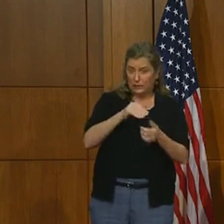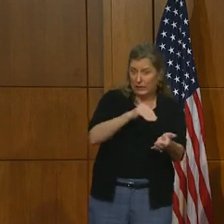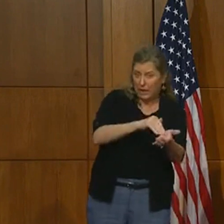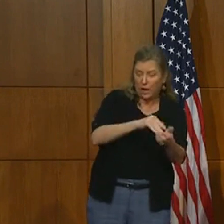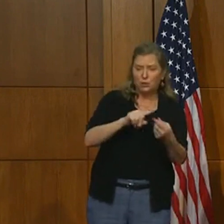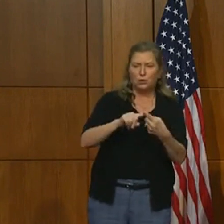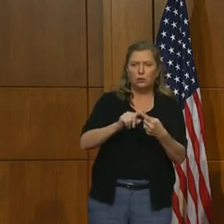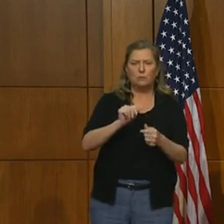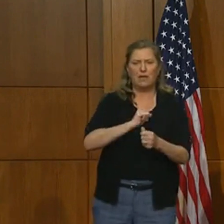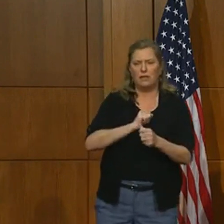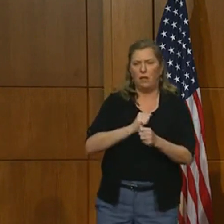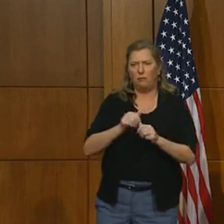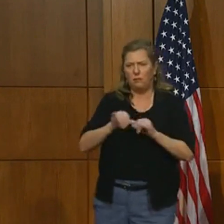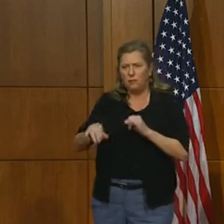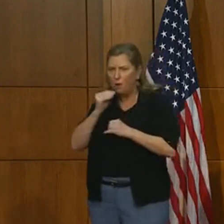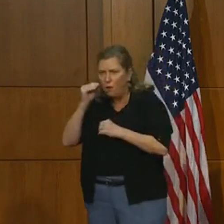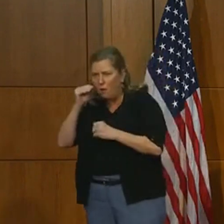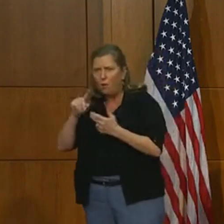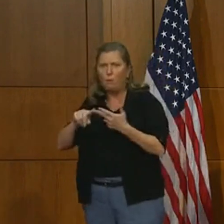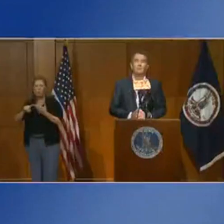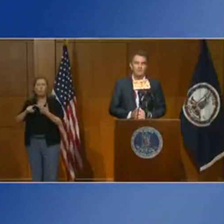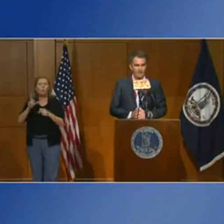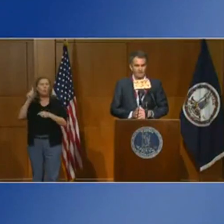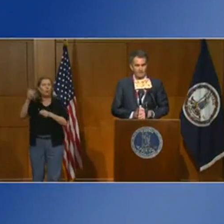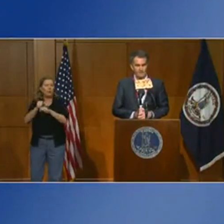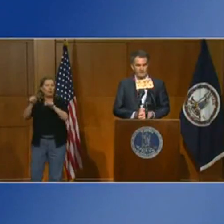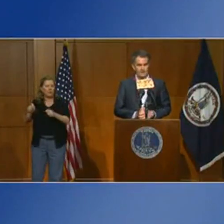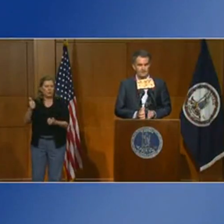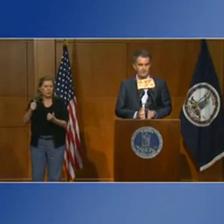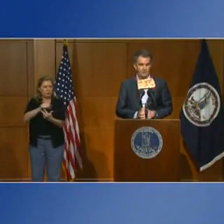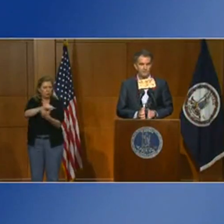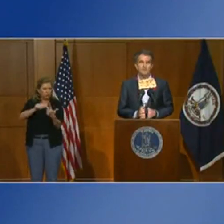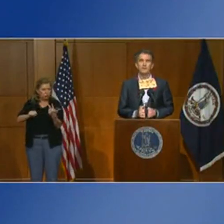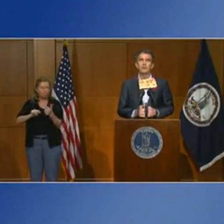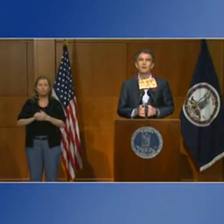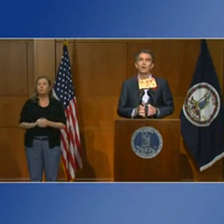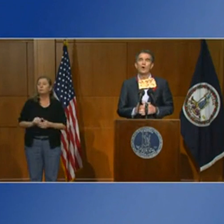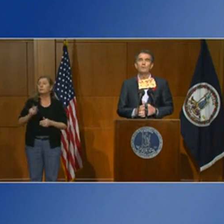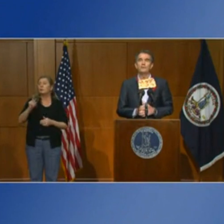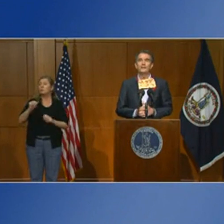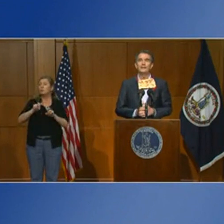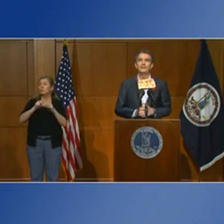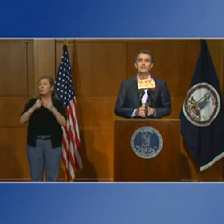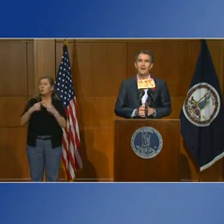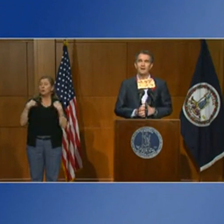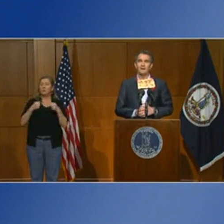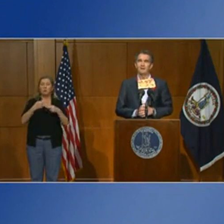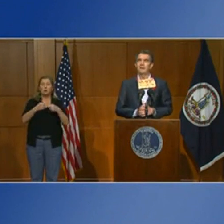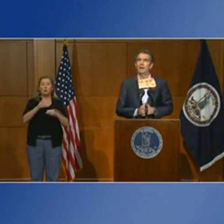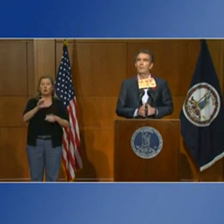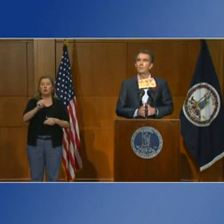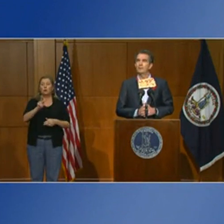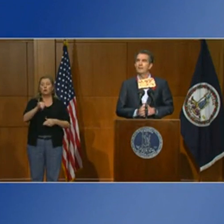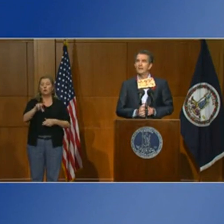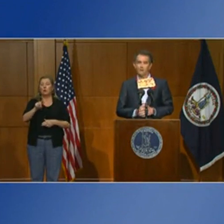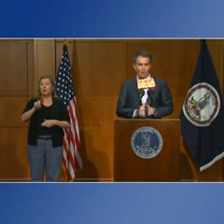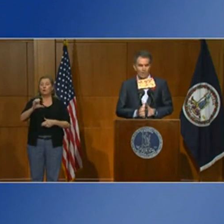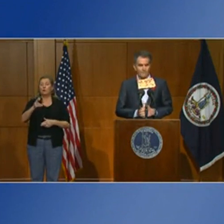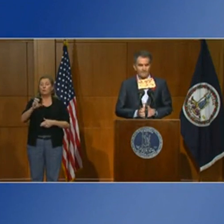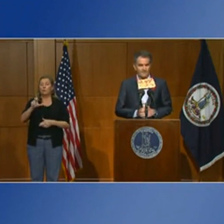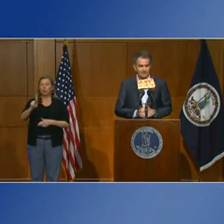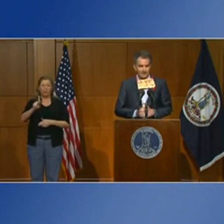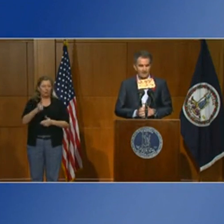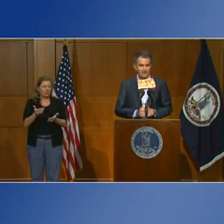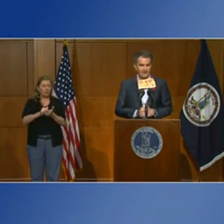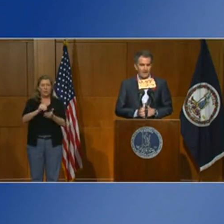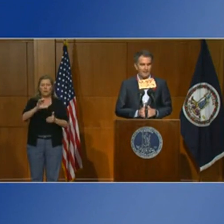or get tested. The Virginia Department of Health is launching COVID Check. I'll repeat that,